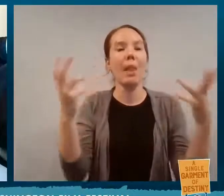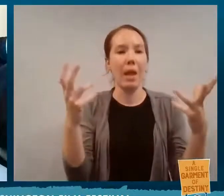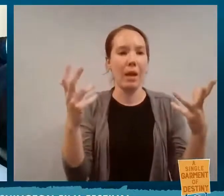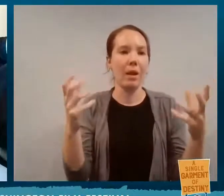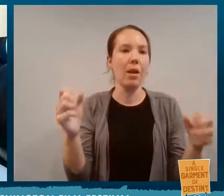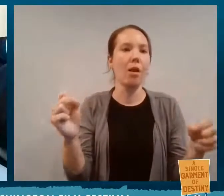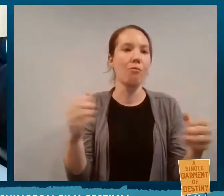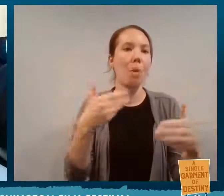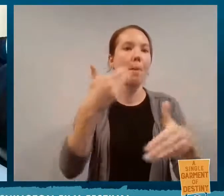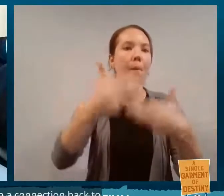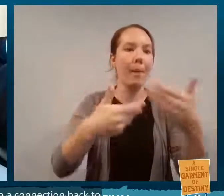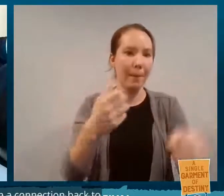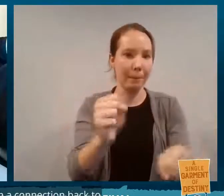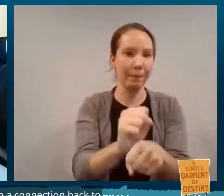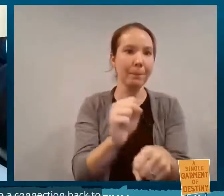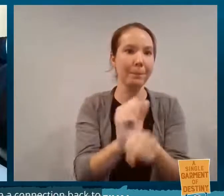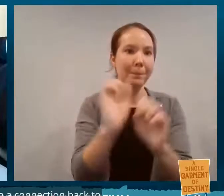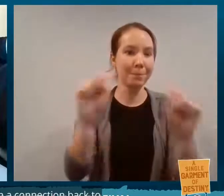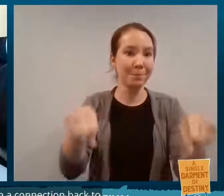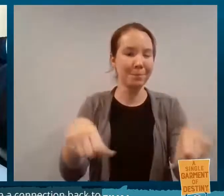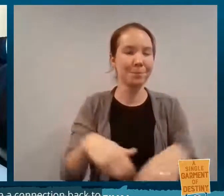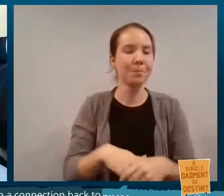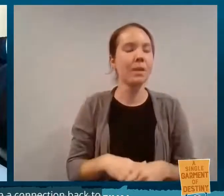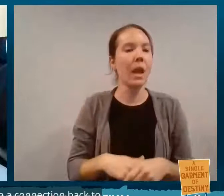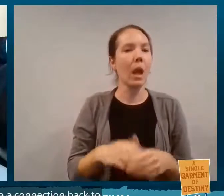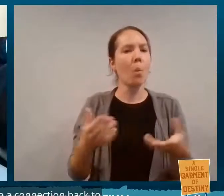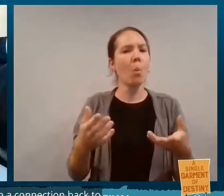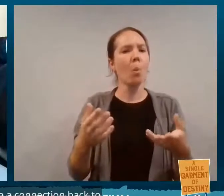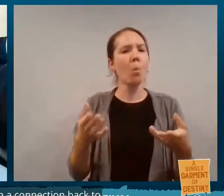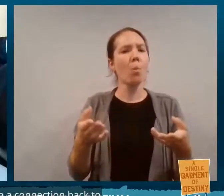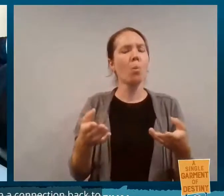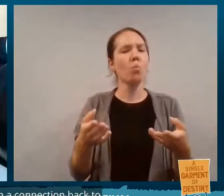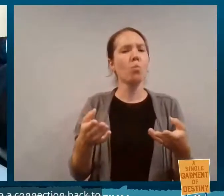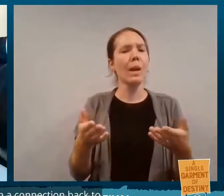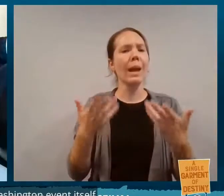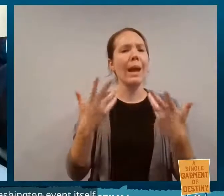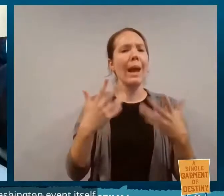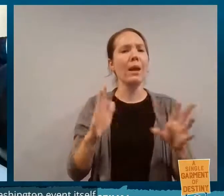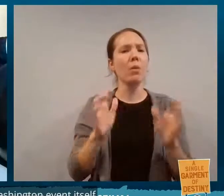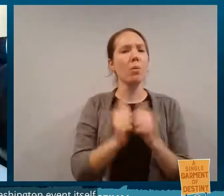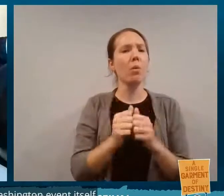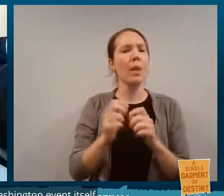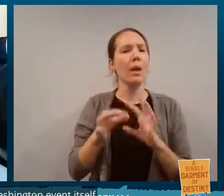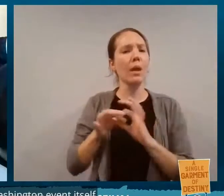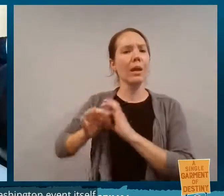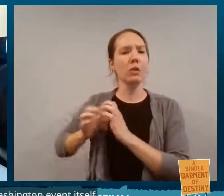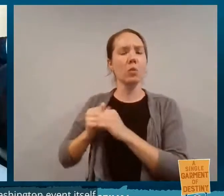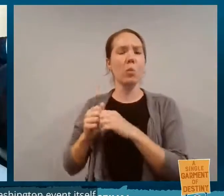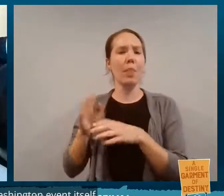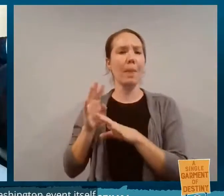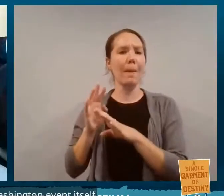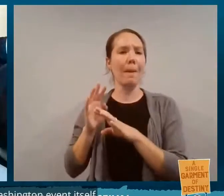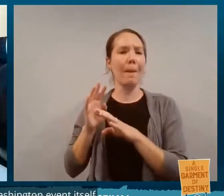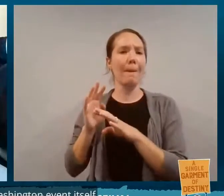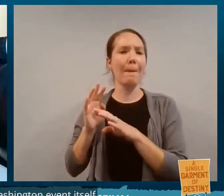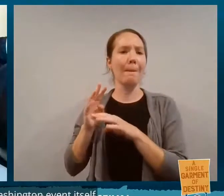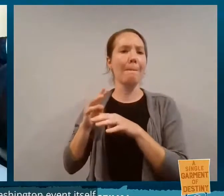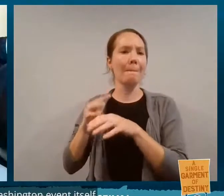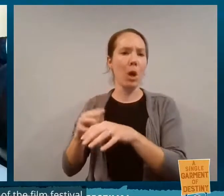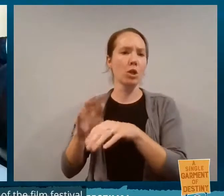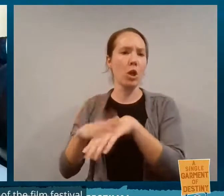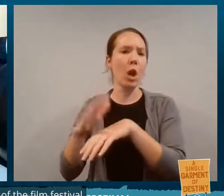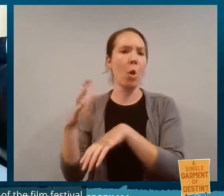progress. I want to close with a connection back to the March on Washington event